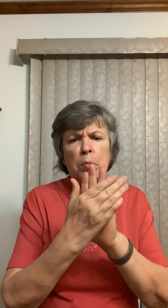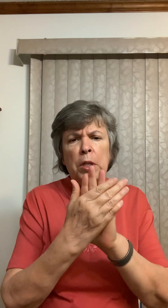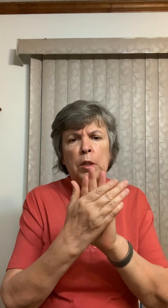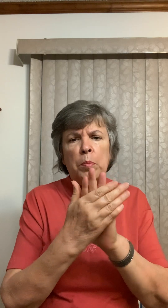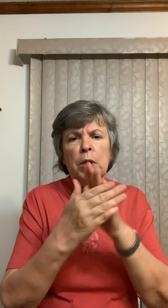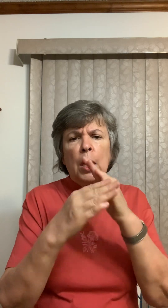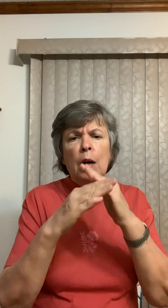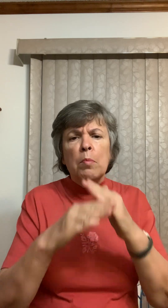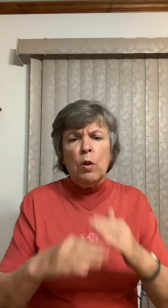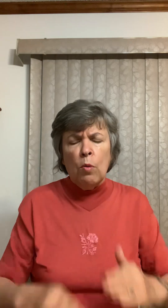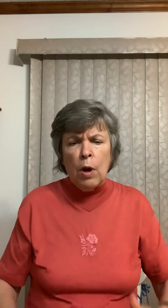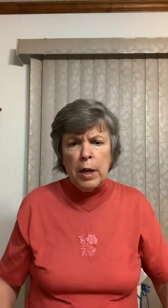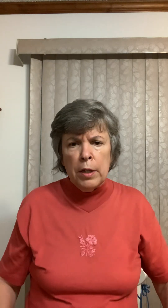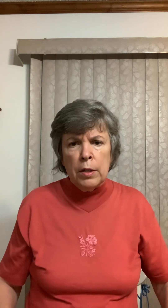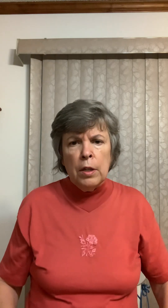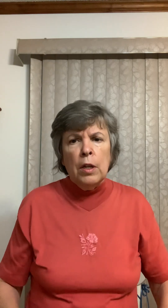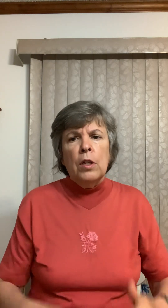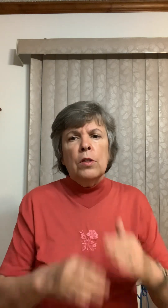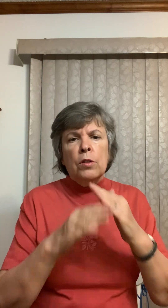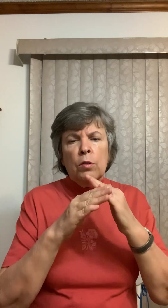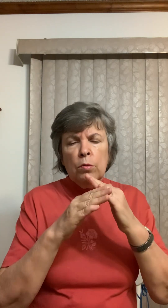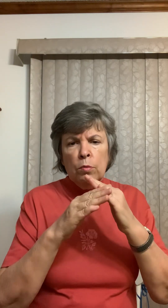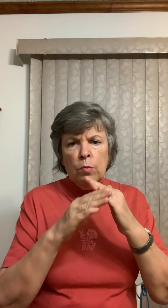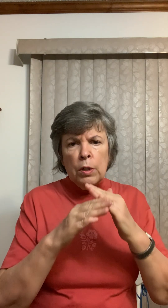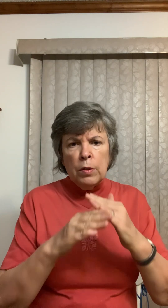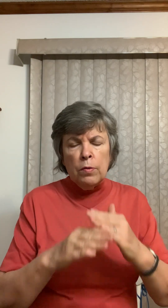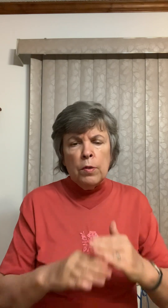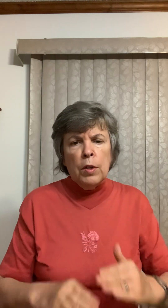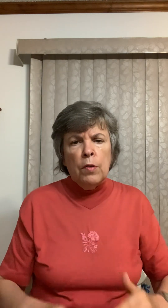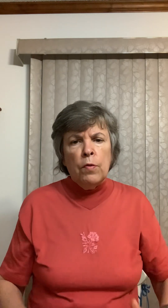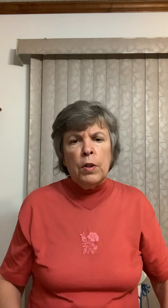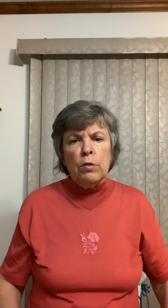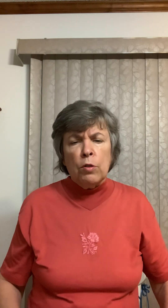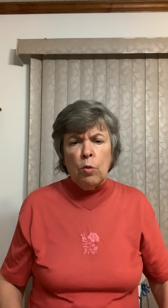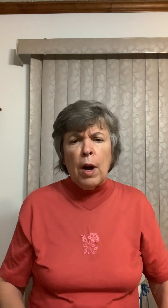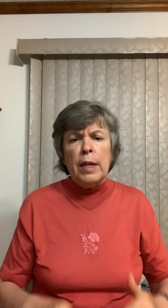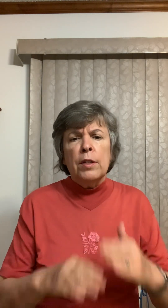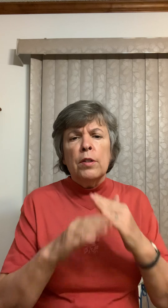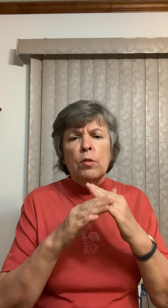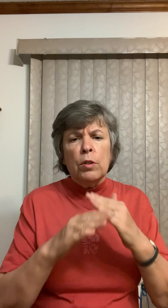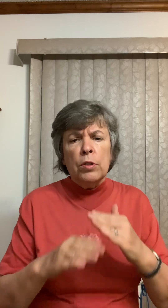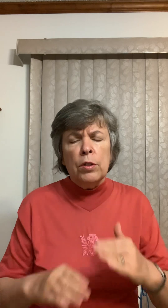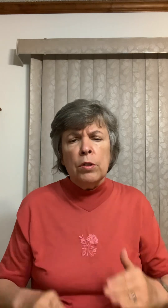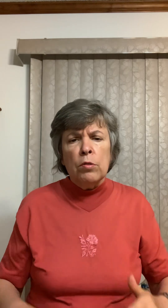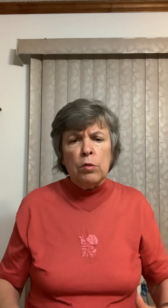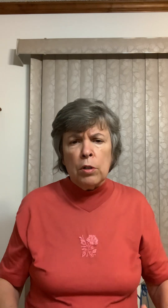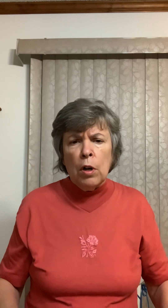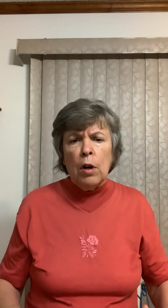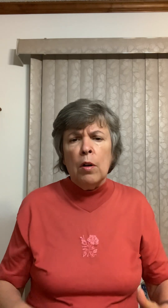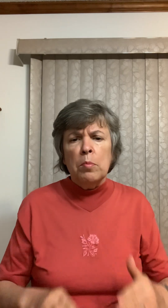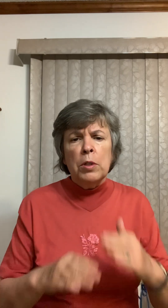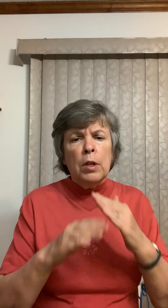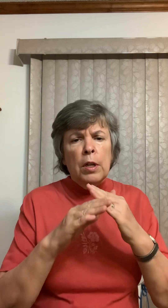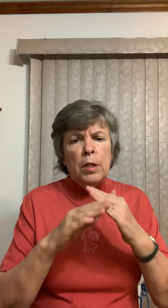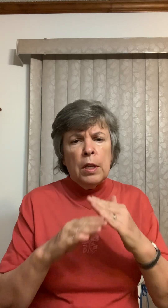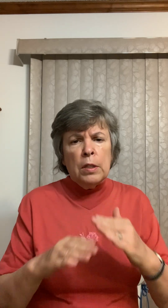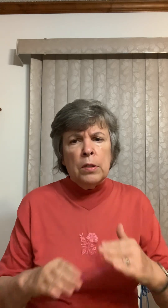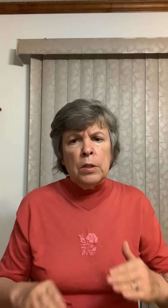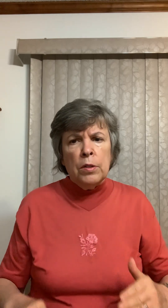peace. Become quiet. So when fears are quieted or stilled or calmed, that's this